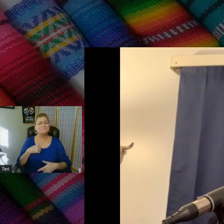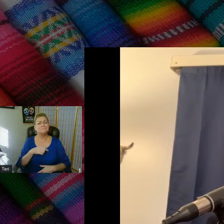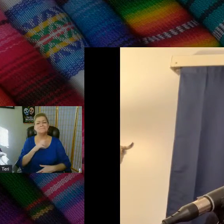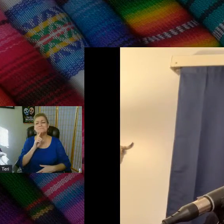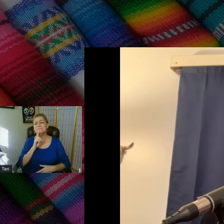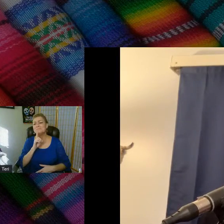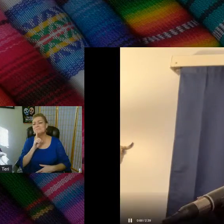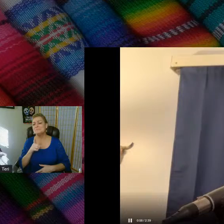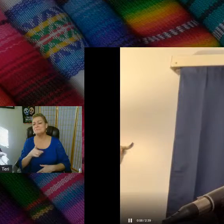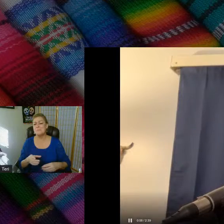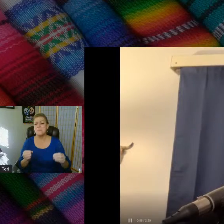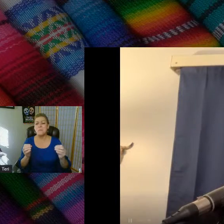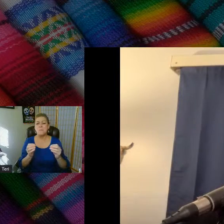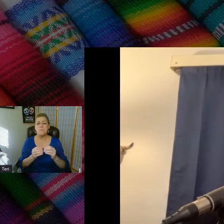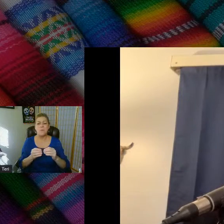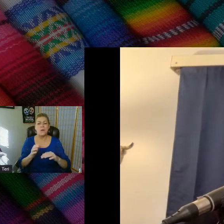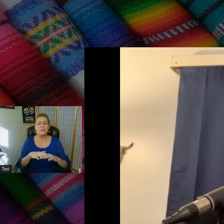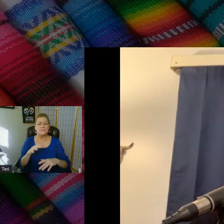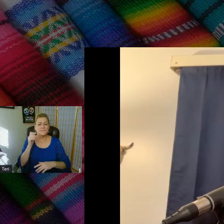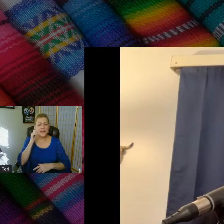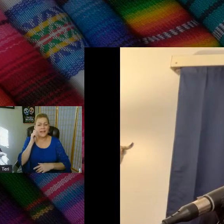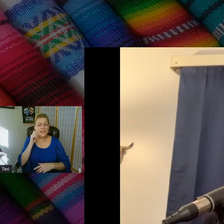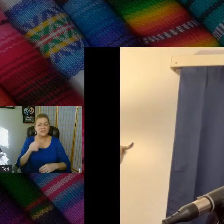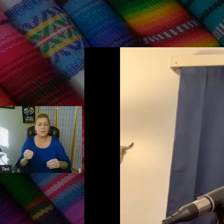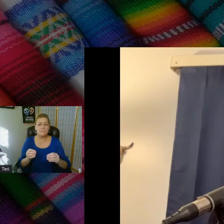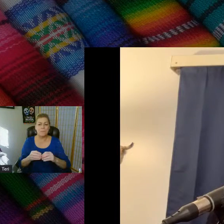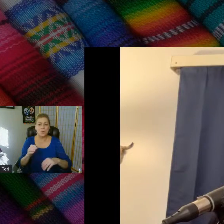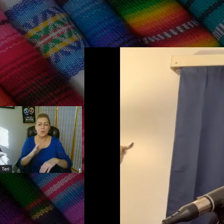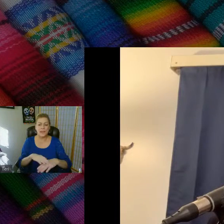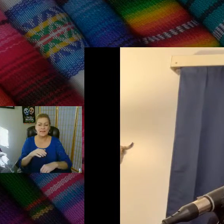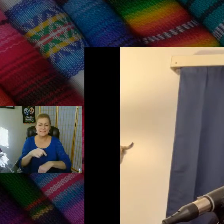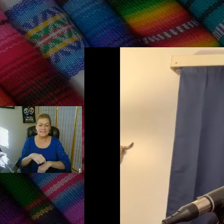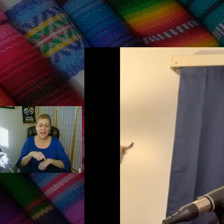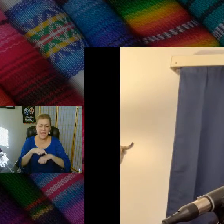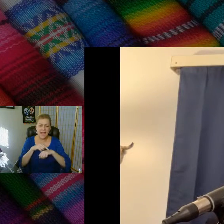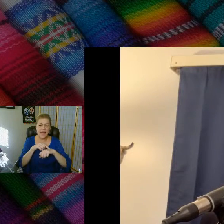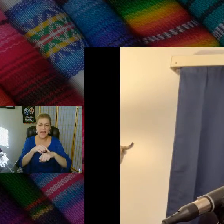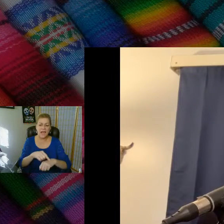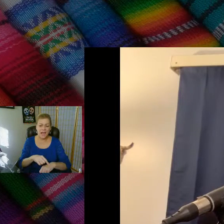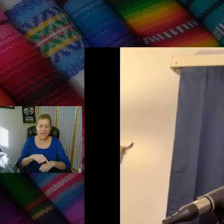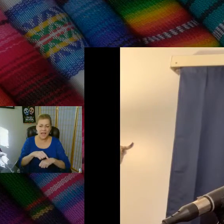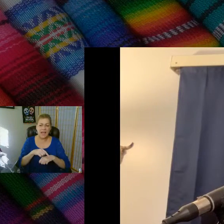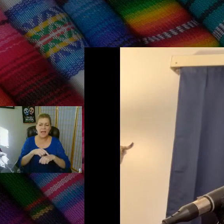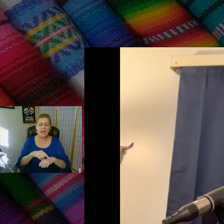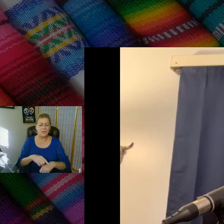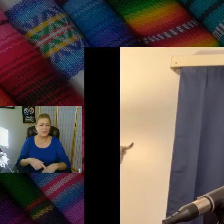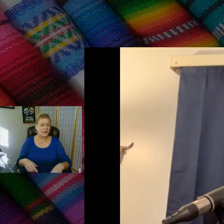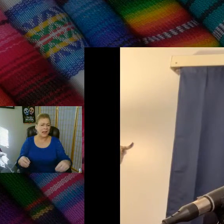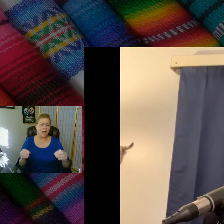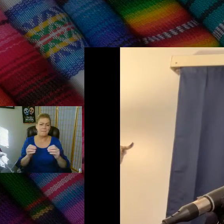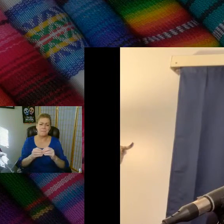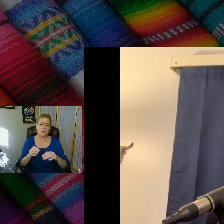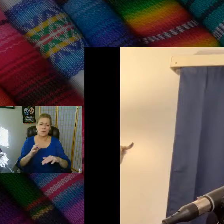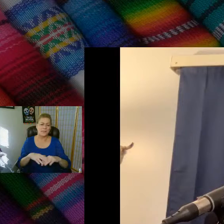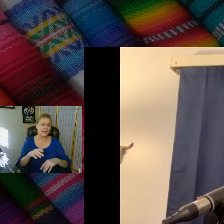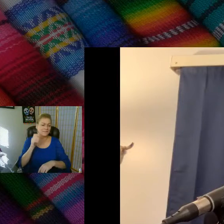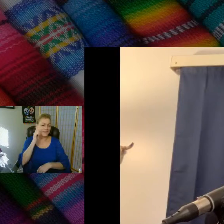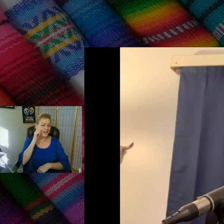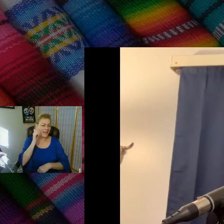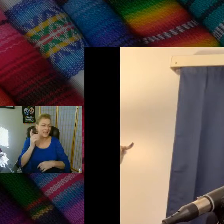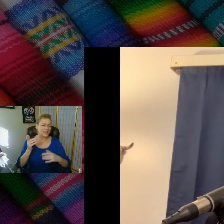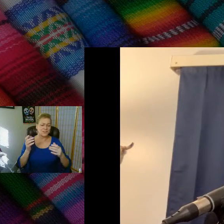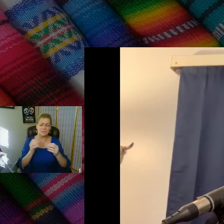than flesh, we are more than time. We are more than flesh, we are more